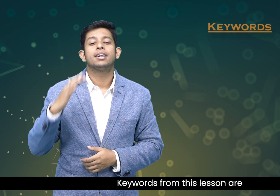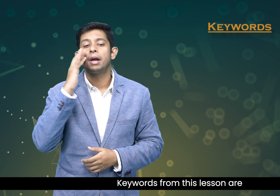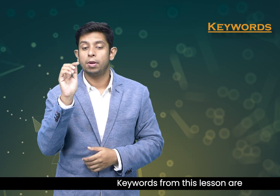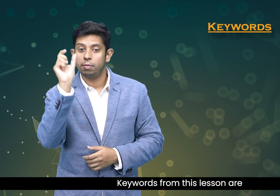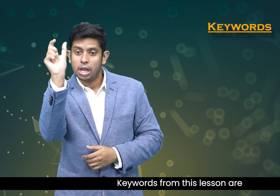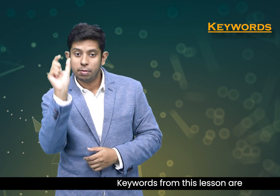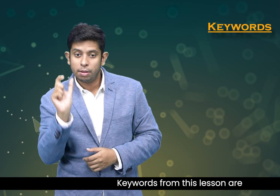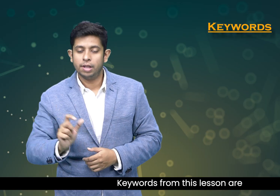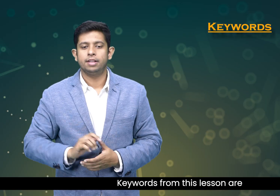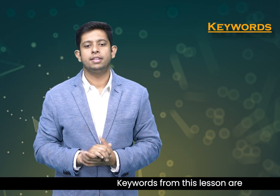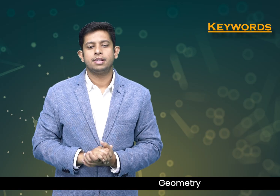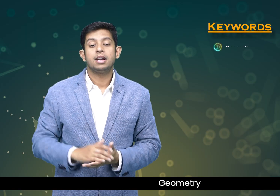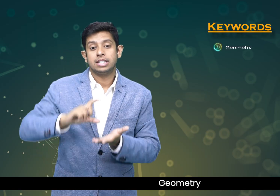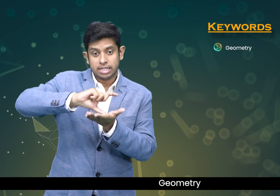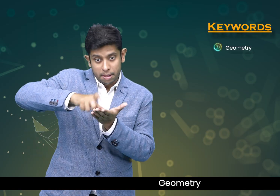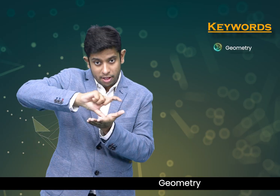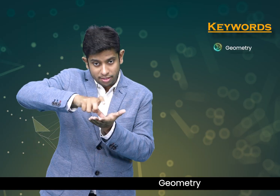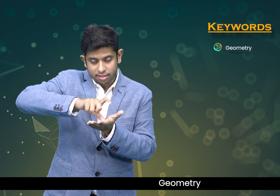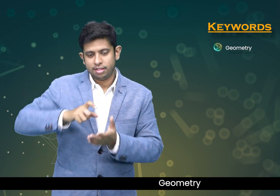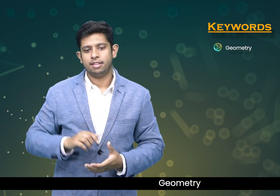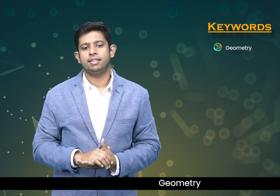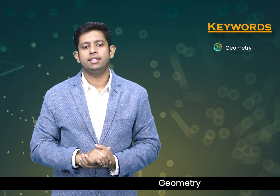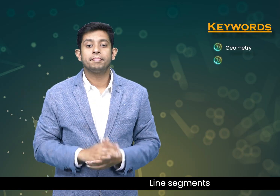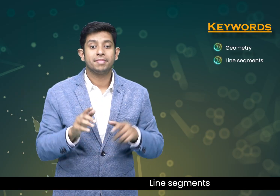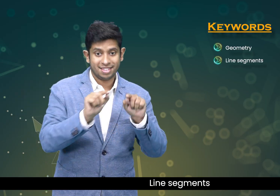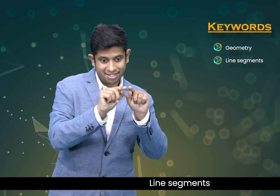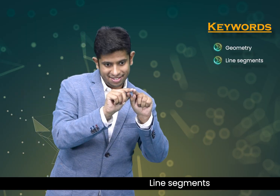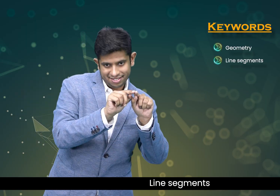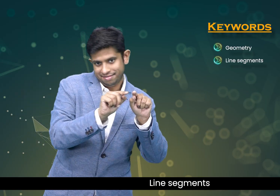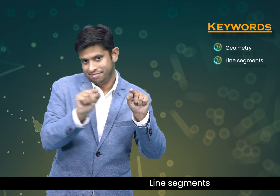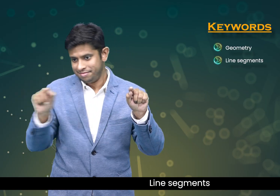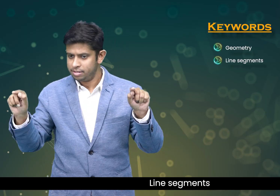Keywords from this lesson are geometry, line segments,